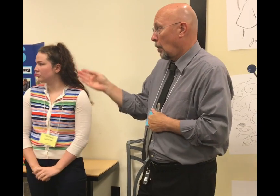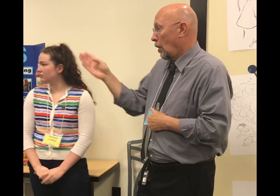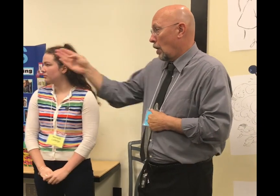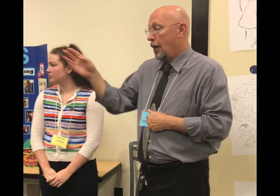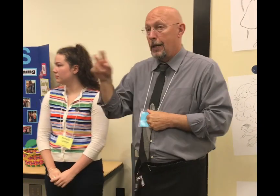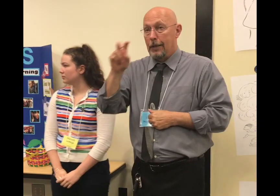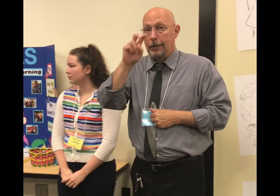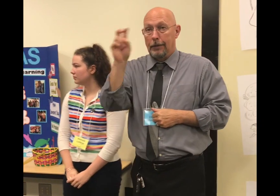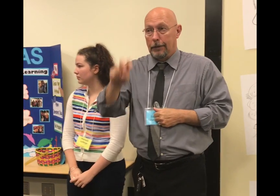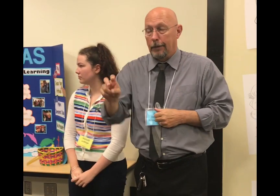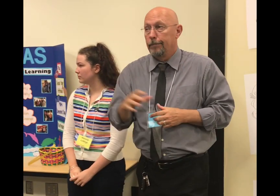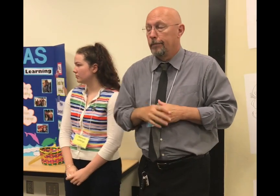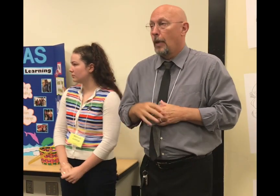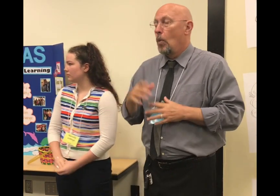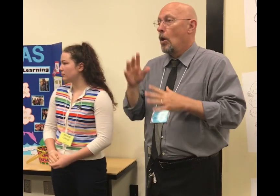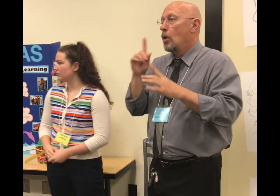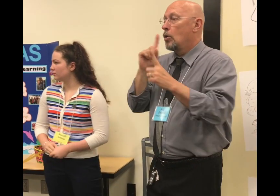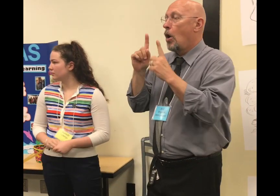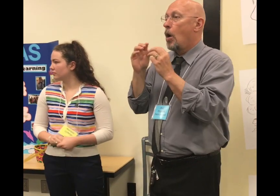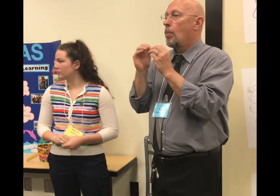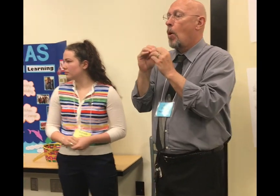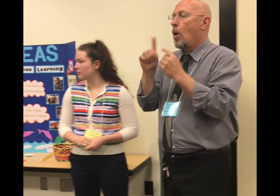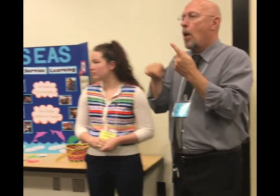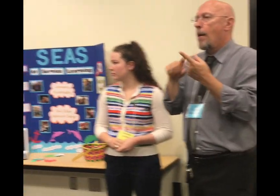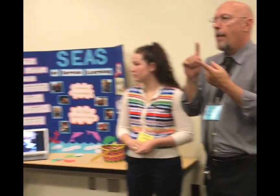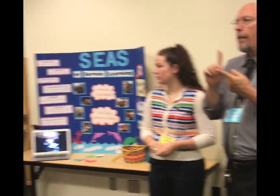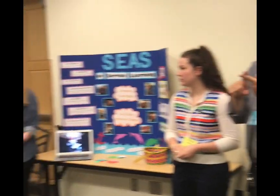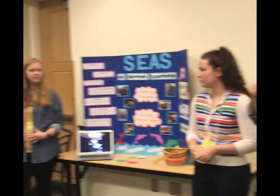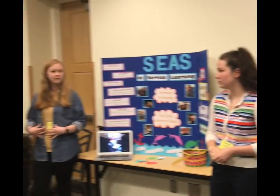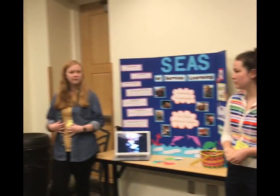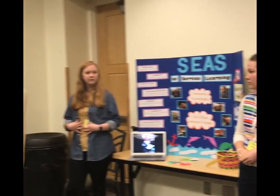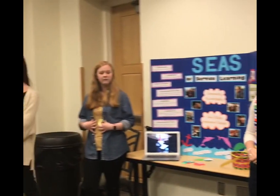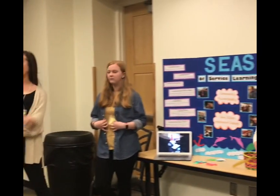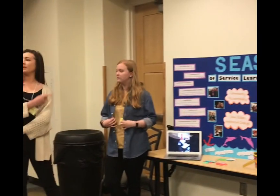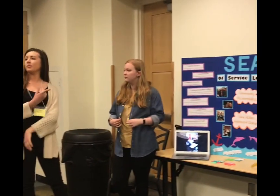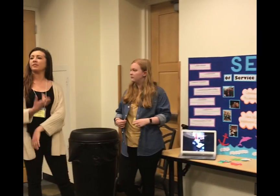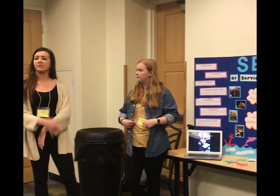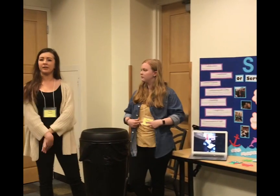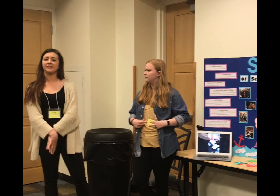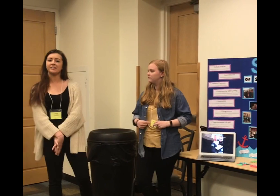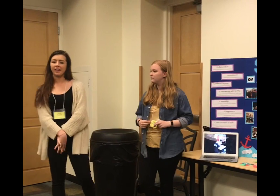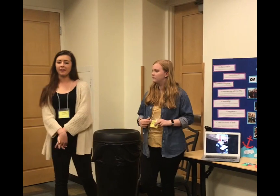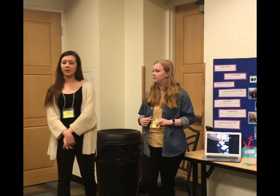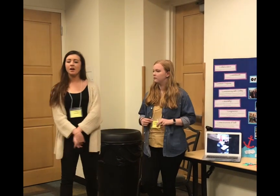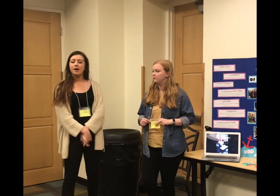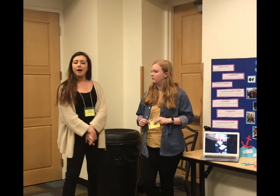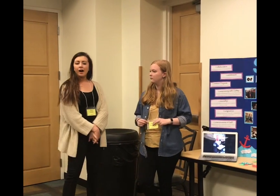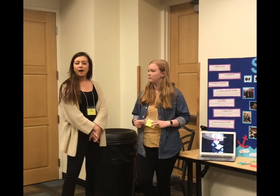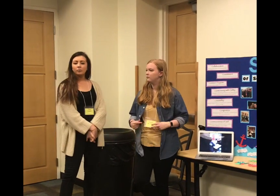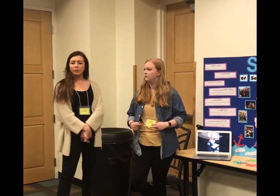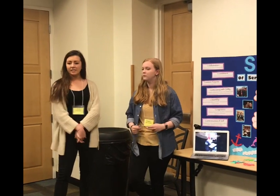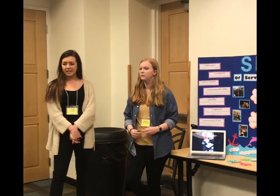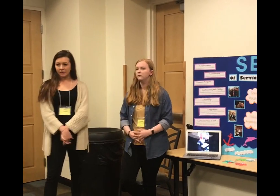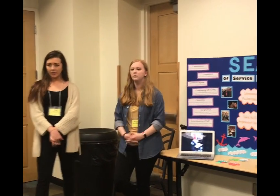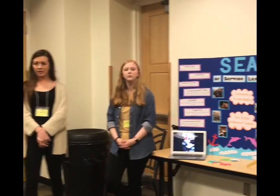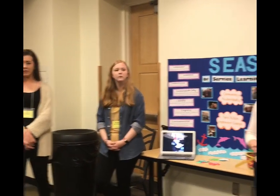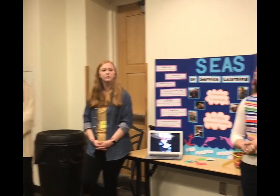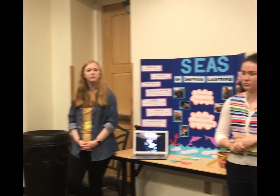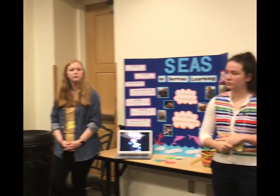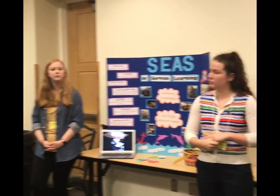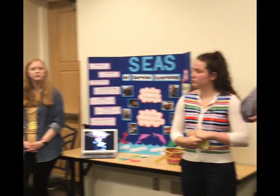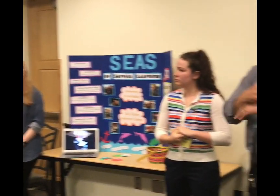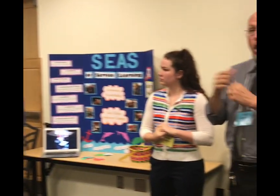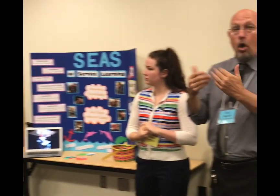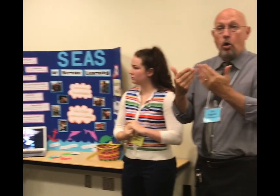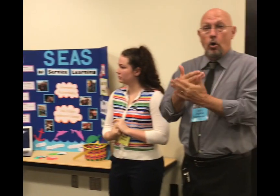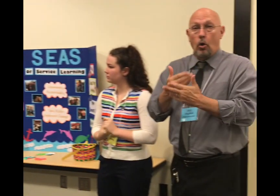and I want to talk a little bit more on a transformative moment that we both experienced together one day with a new